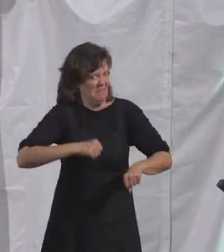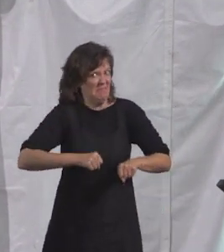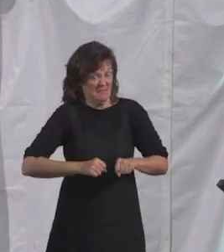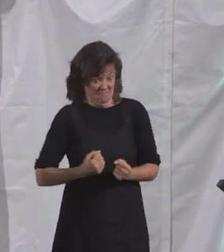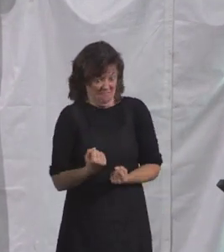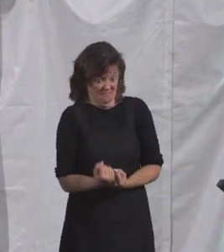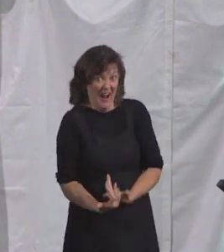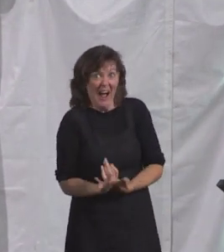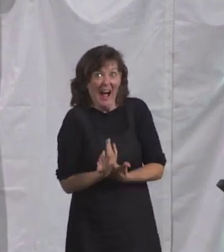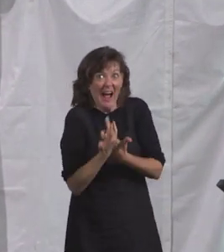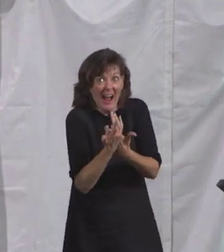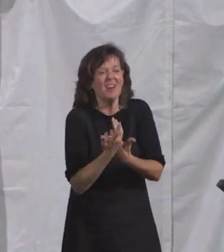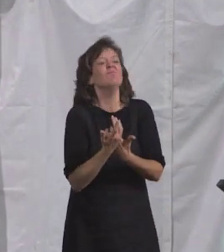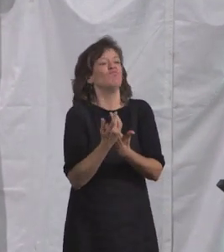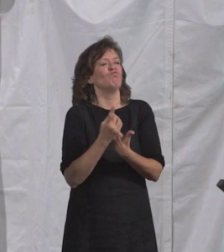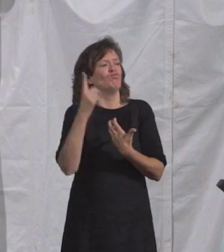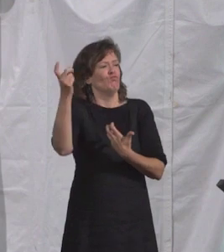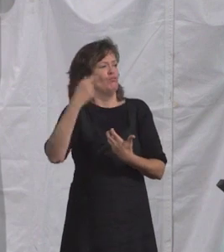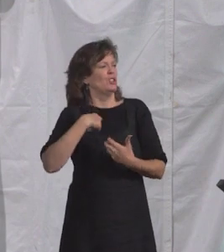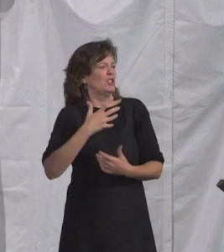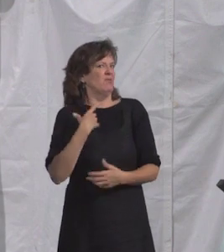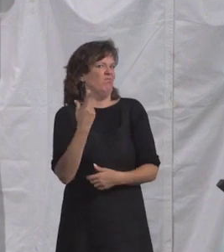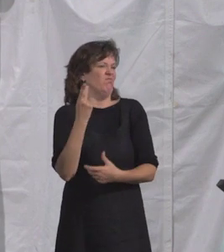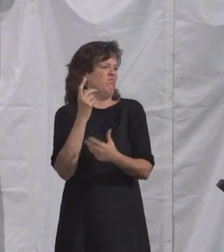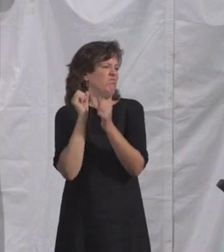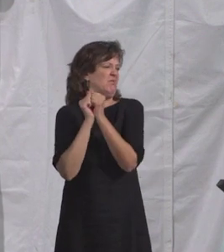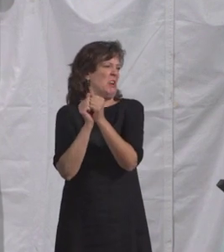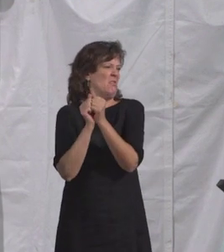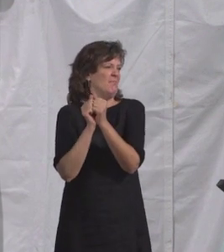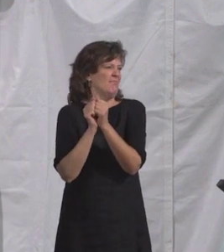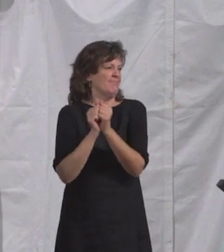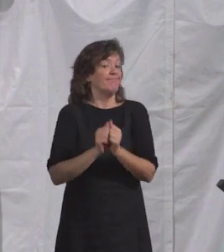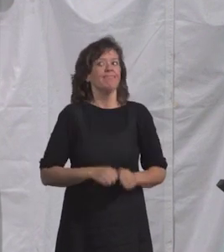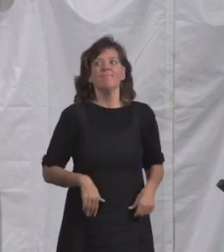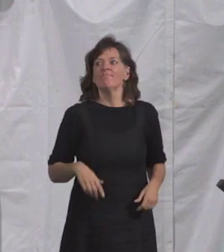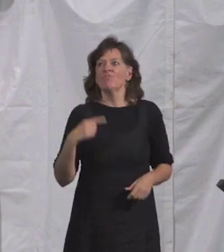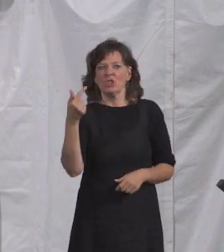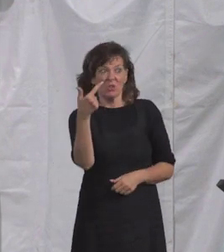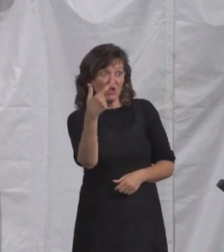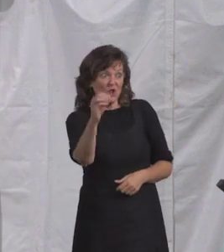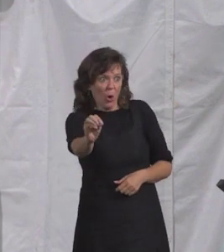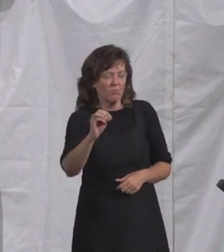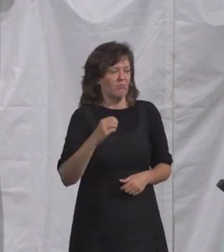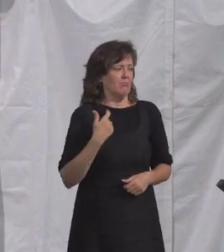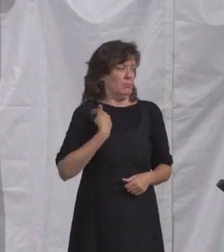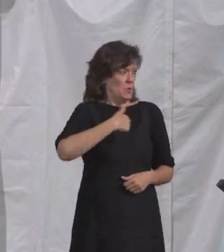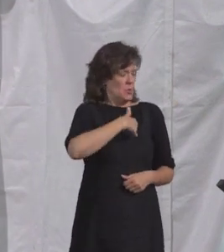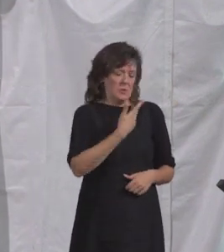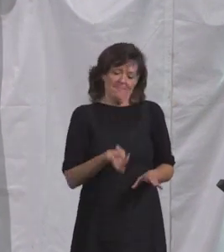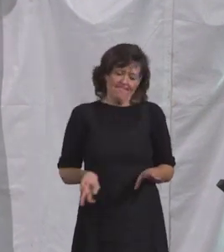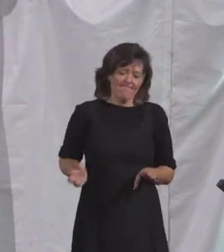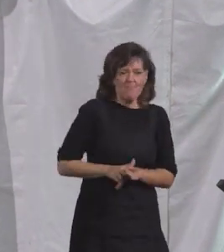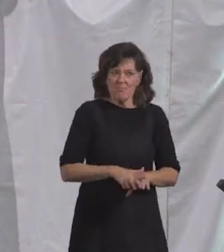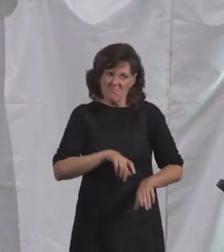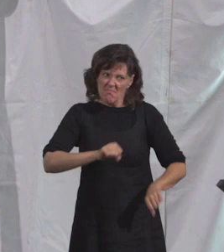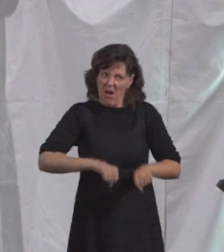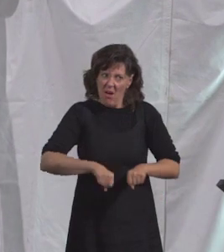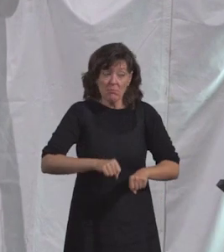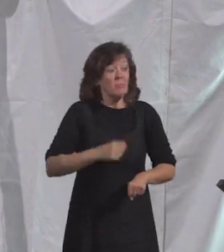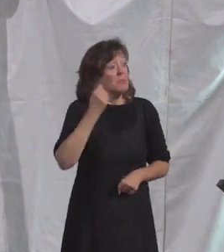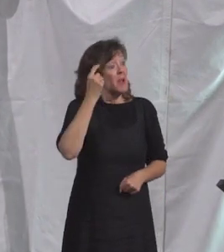off down the hill. Now, we were not wearing safety gear. I was the last generation that could go out and play